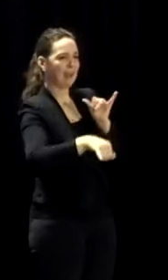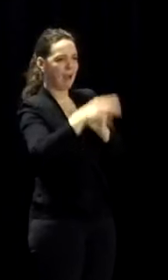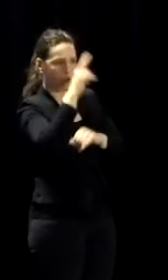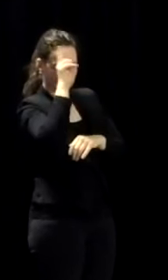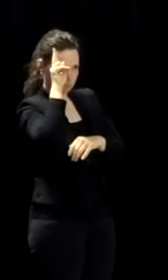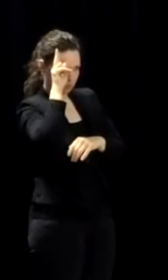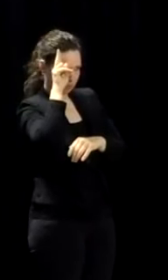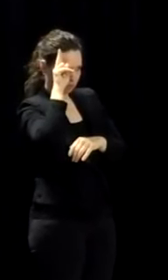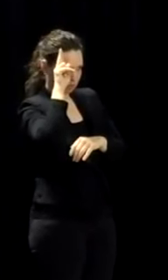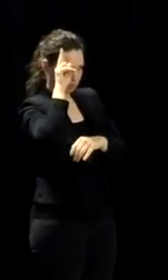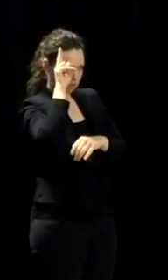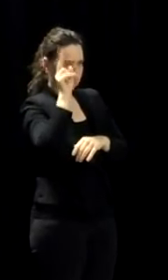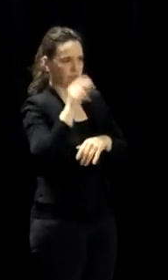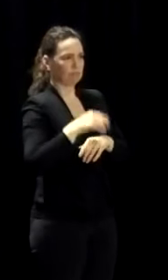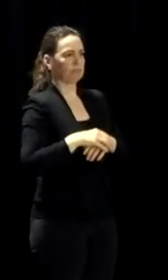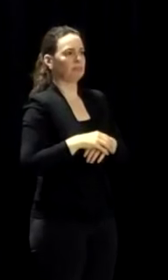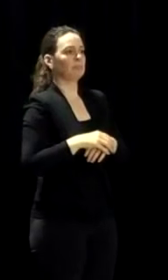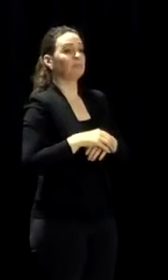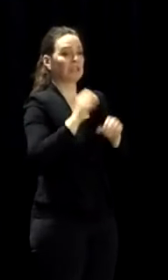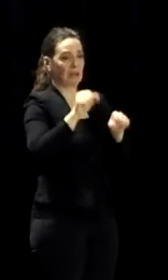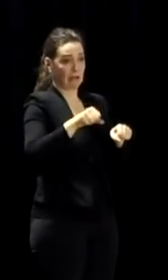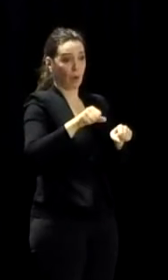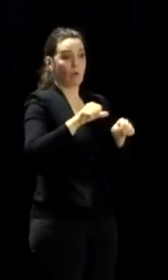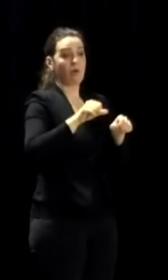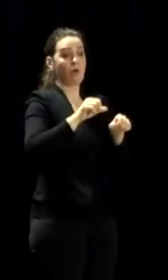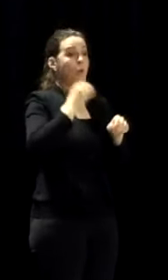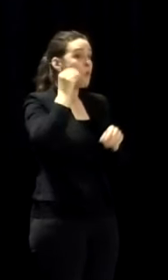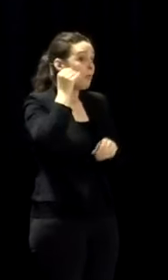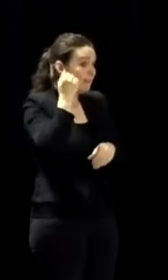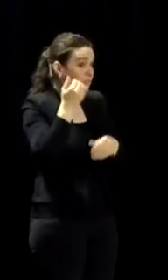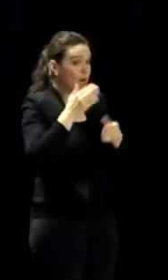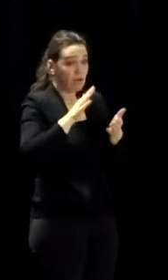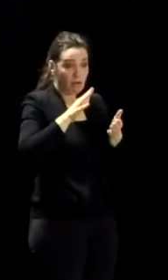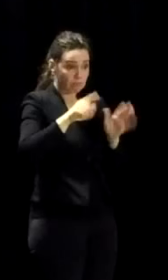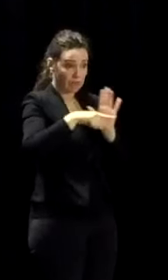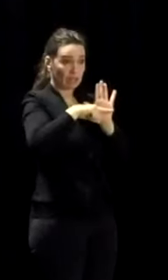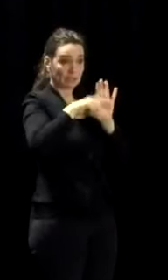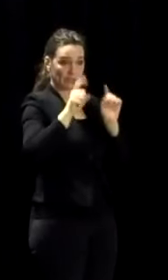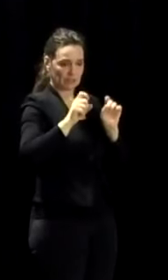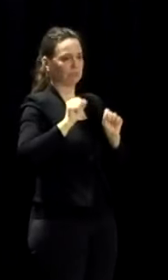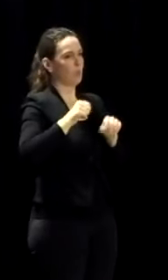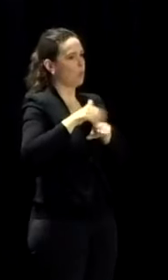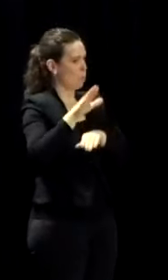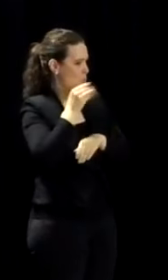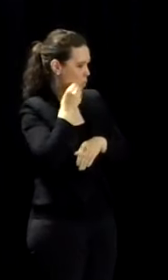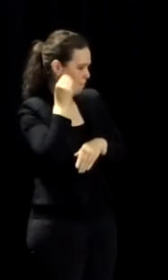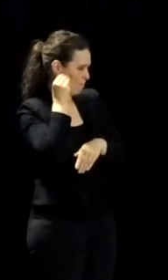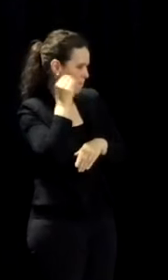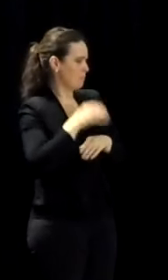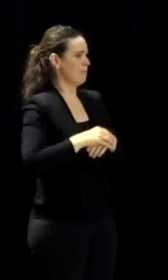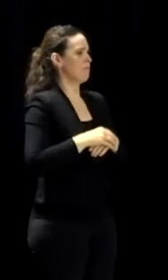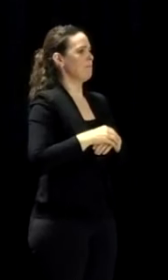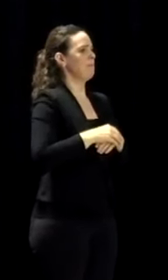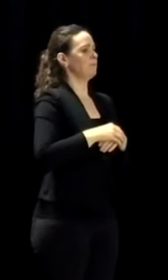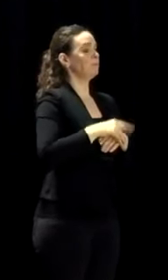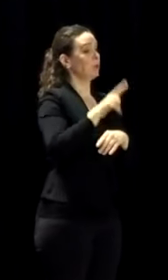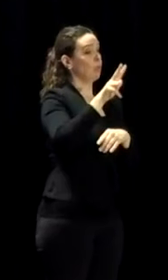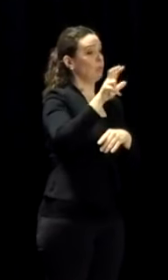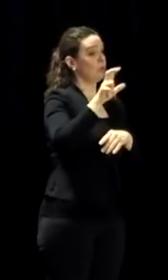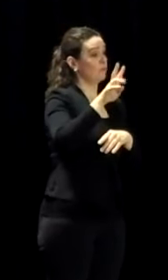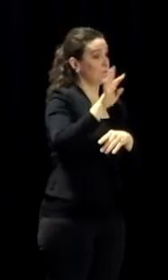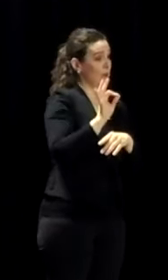home. We have 349 plus people in a mandatory isolation and quarantine. When you add that in